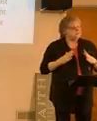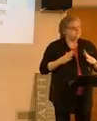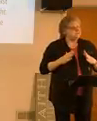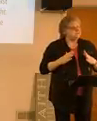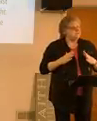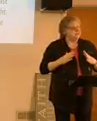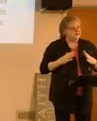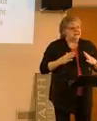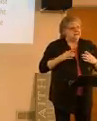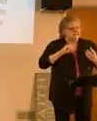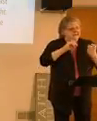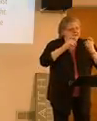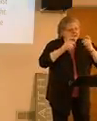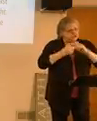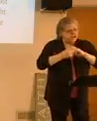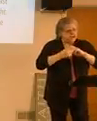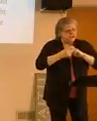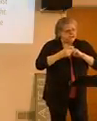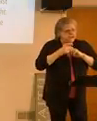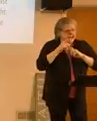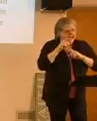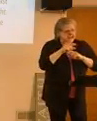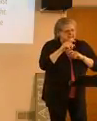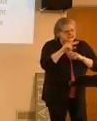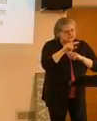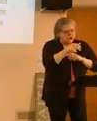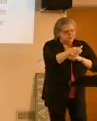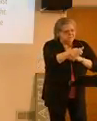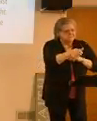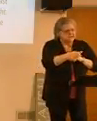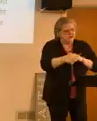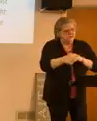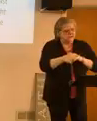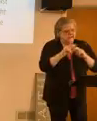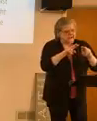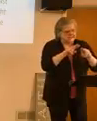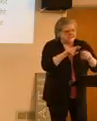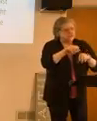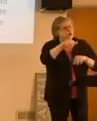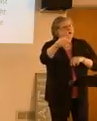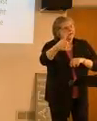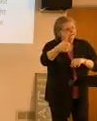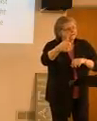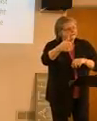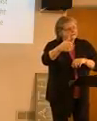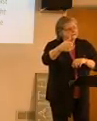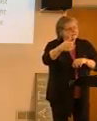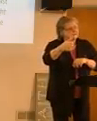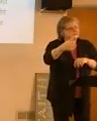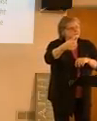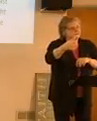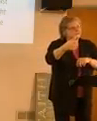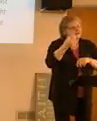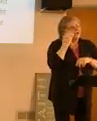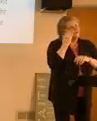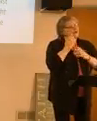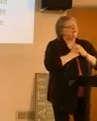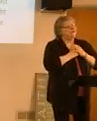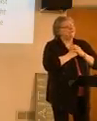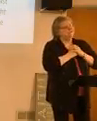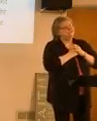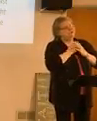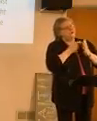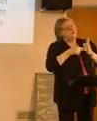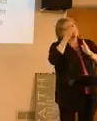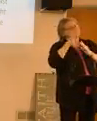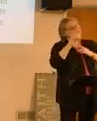saw himself as the way he saw others. And so with that, I wonder what